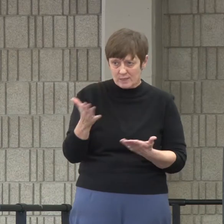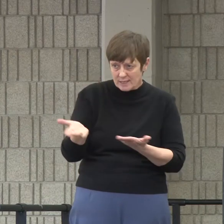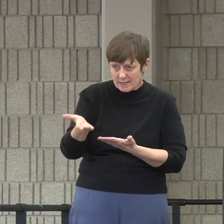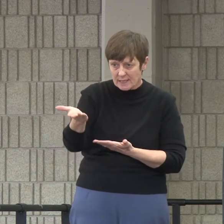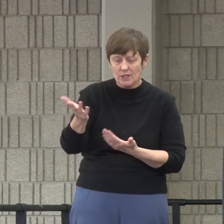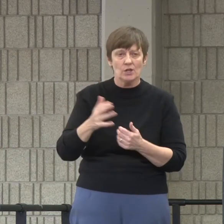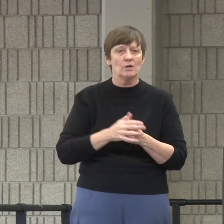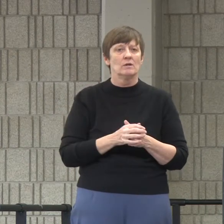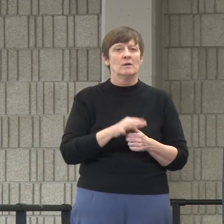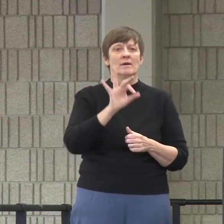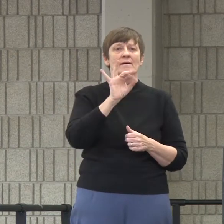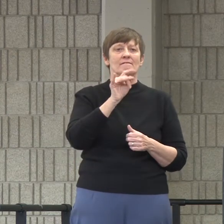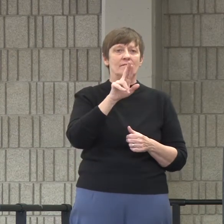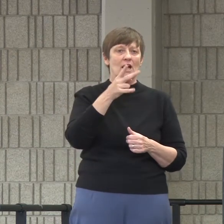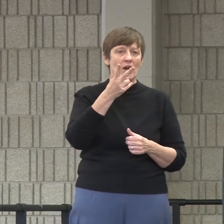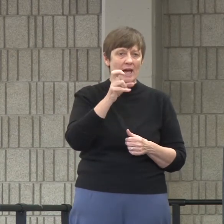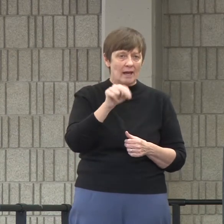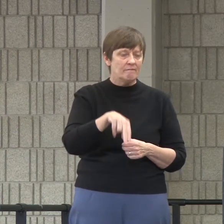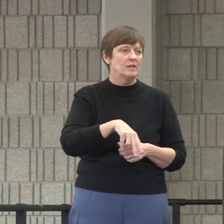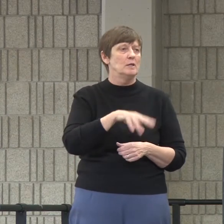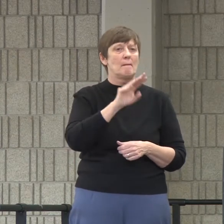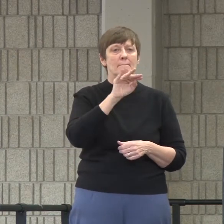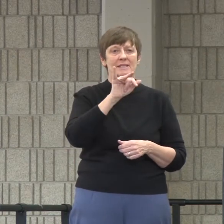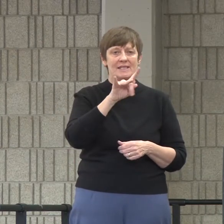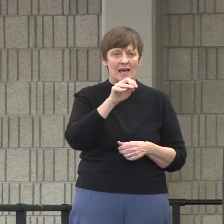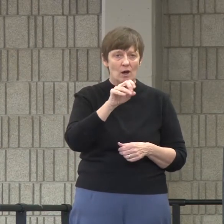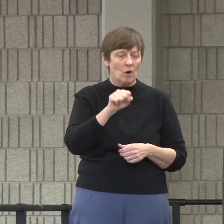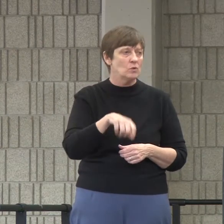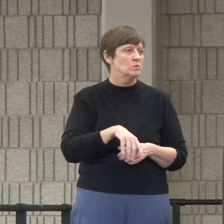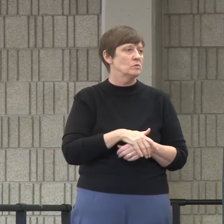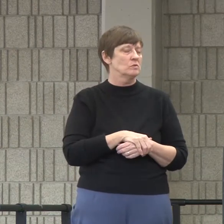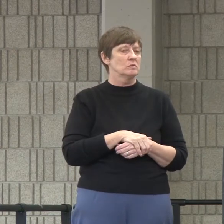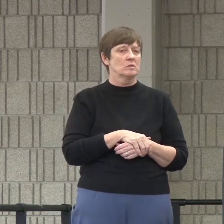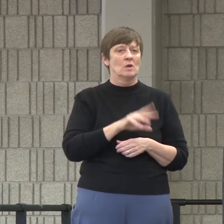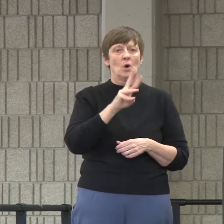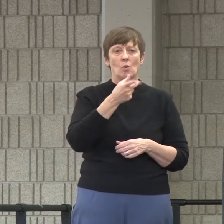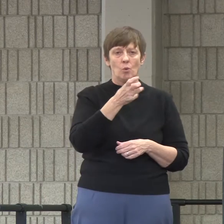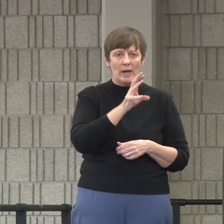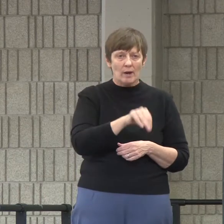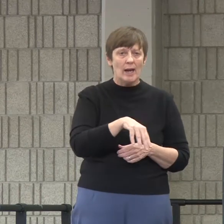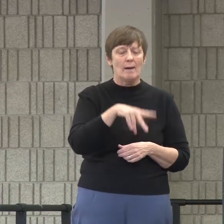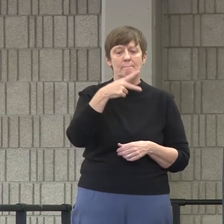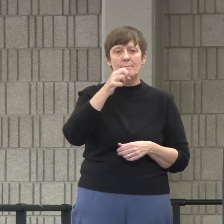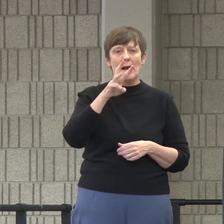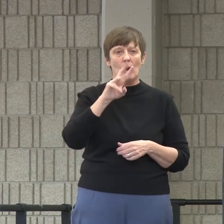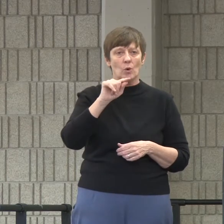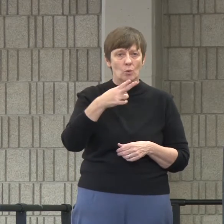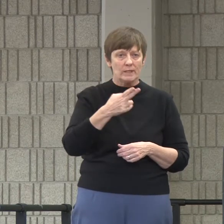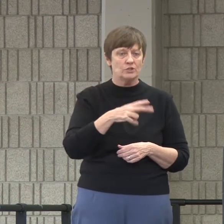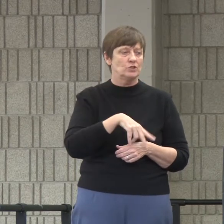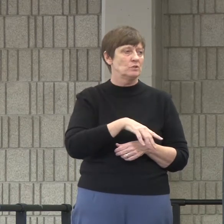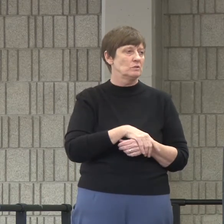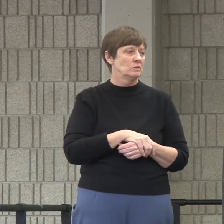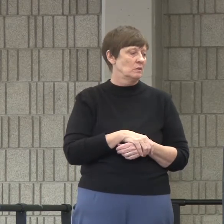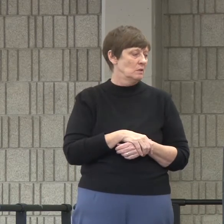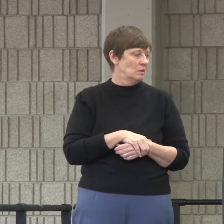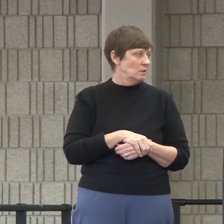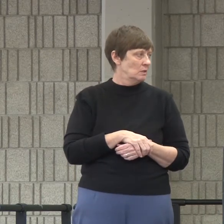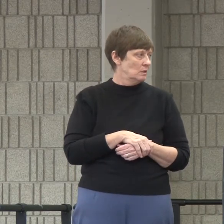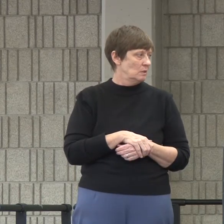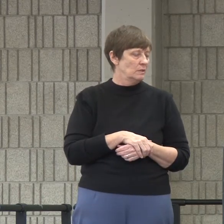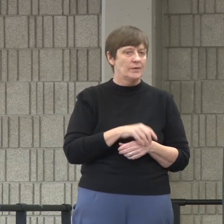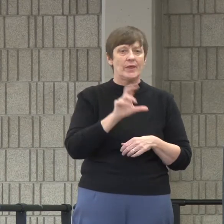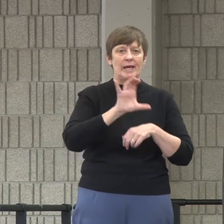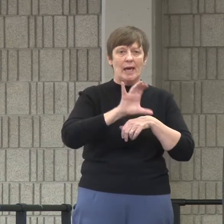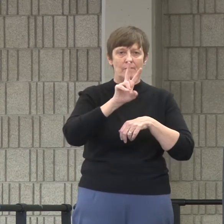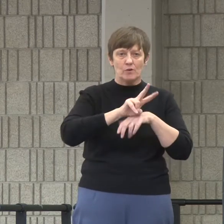Fairhaven, Salam Mateos, Wareham's Rudy Santos, Harwich's Eugenia Forts, called the Cape